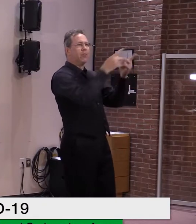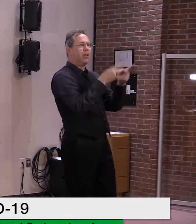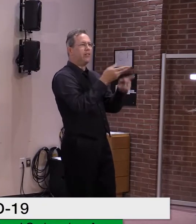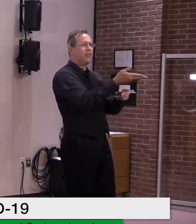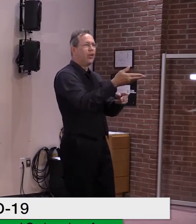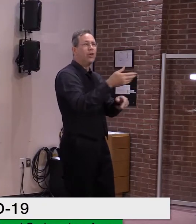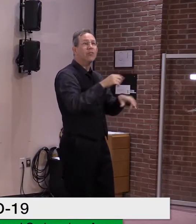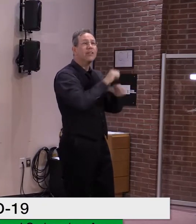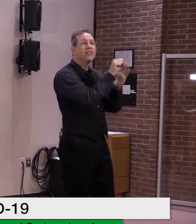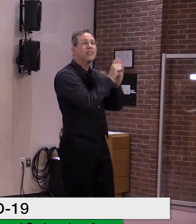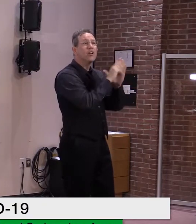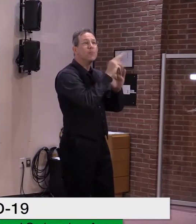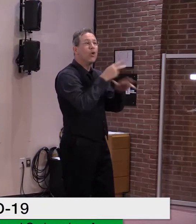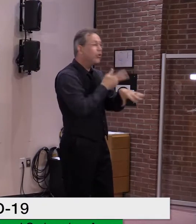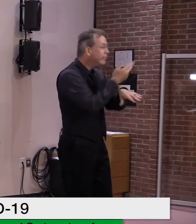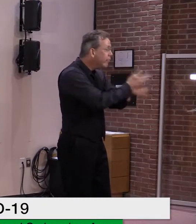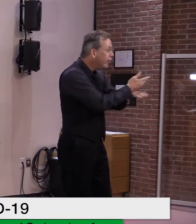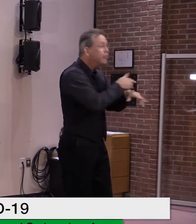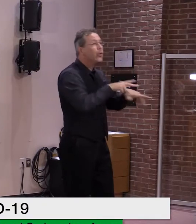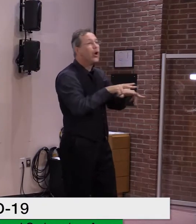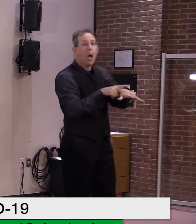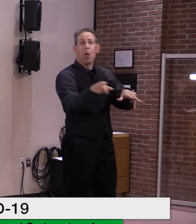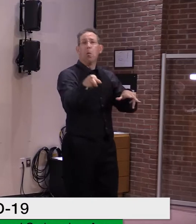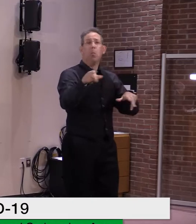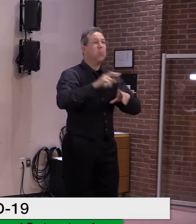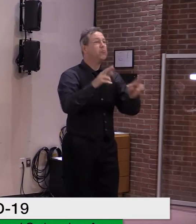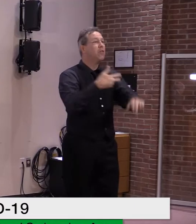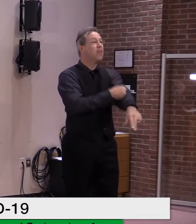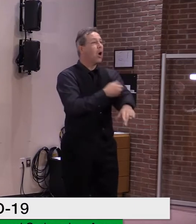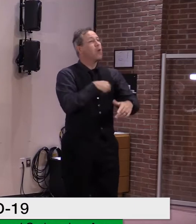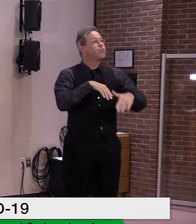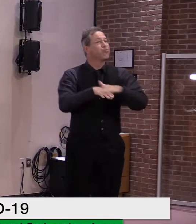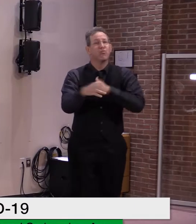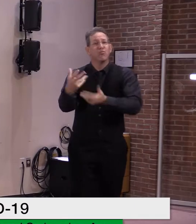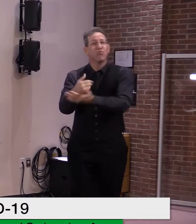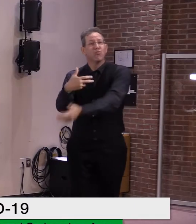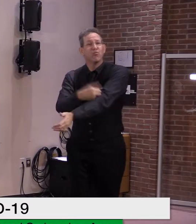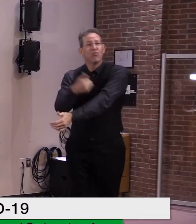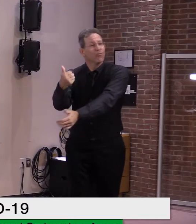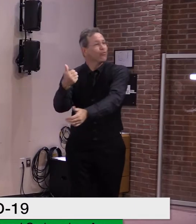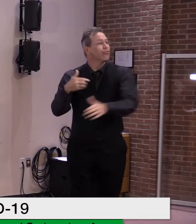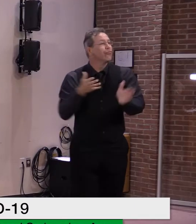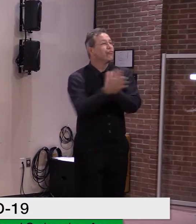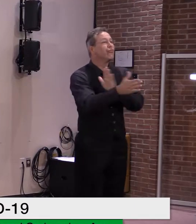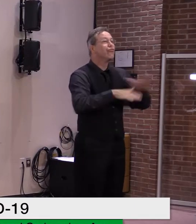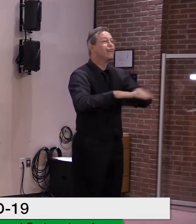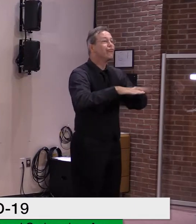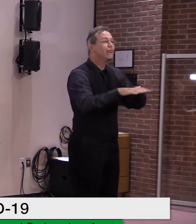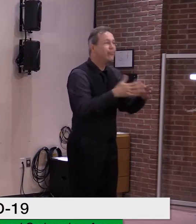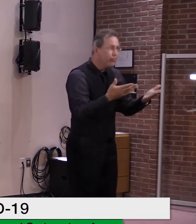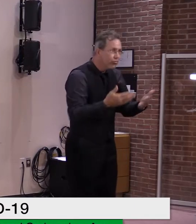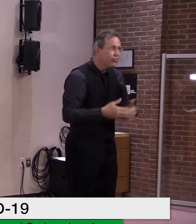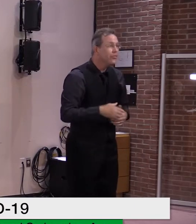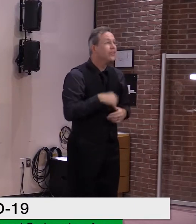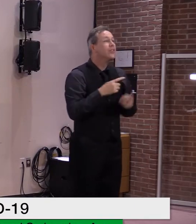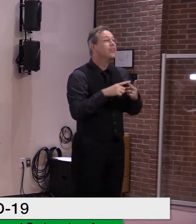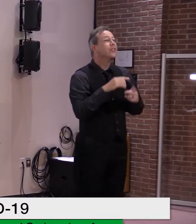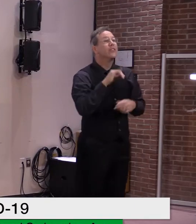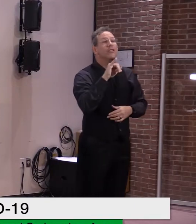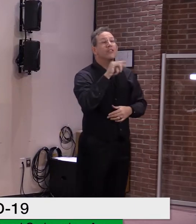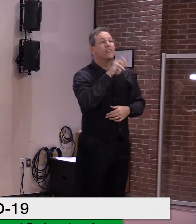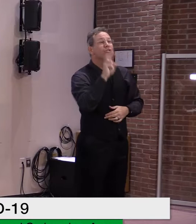We will also be back at the Jazz Fest this weekend as well. I'll wrap it up, but I do